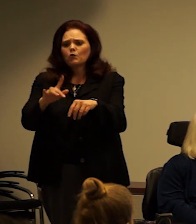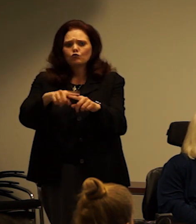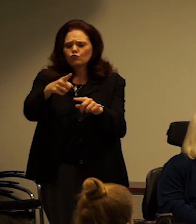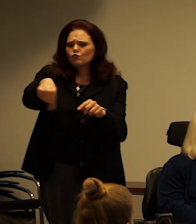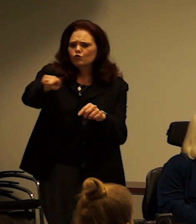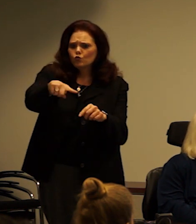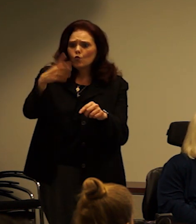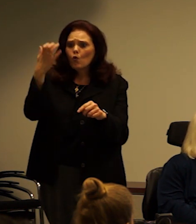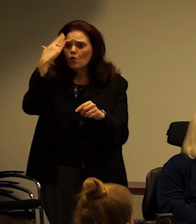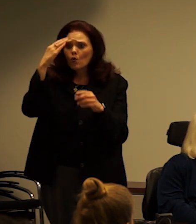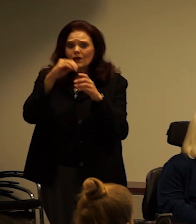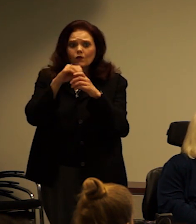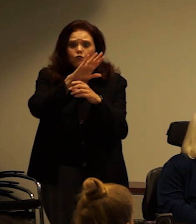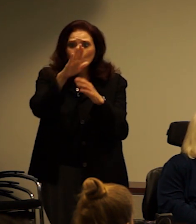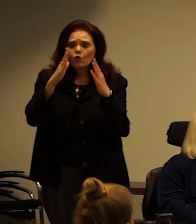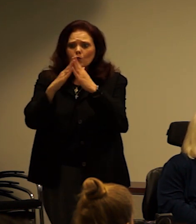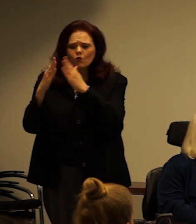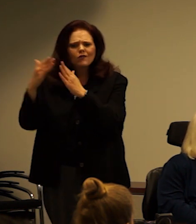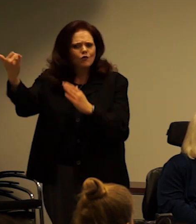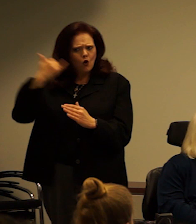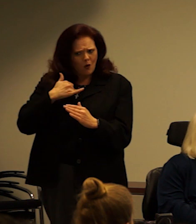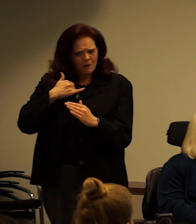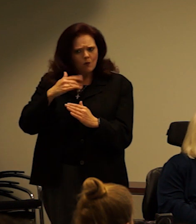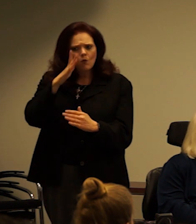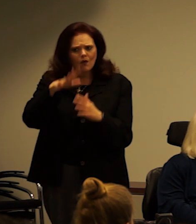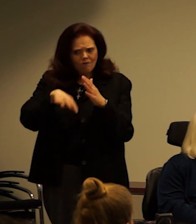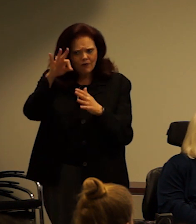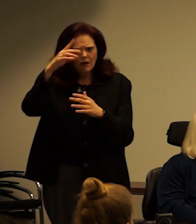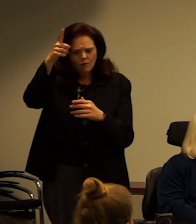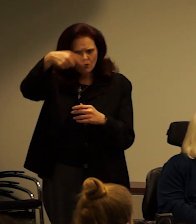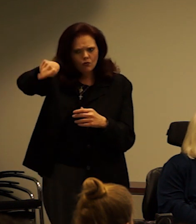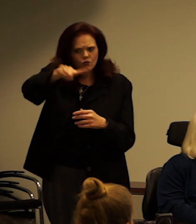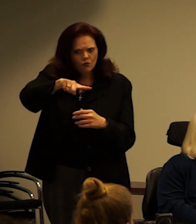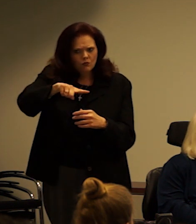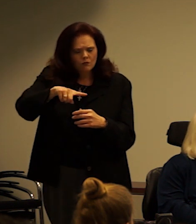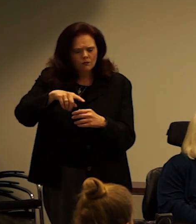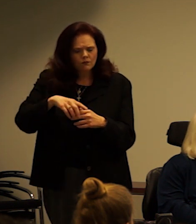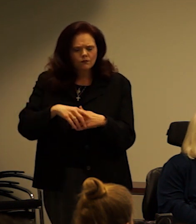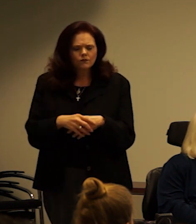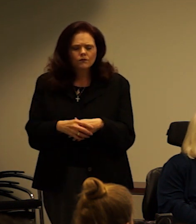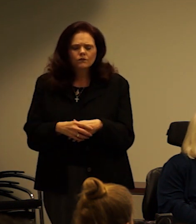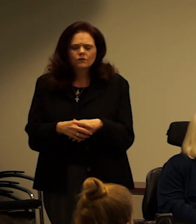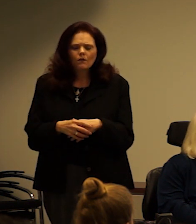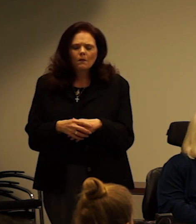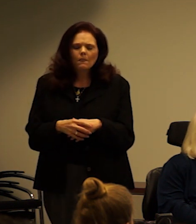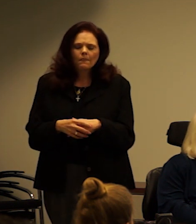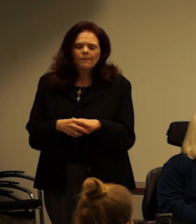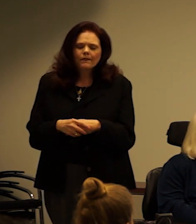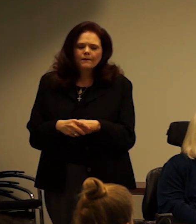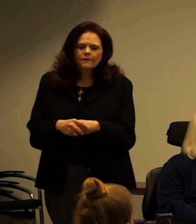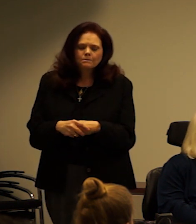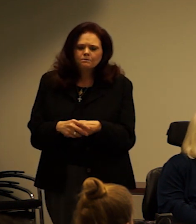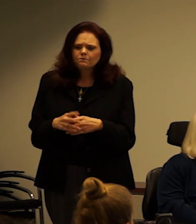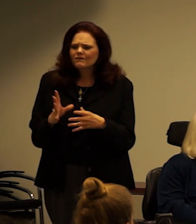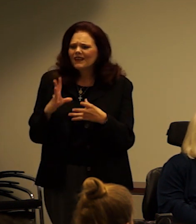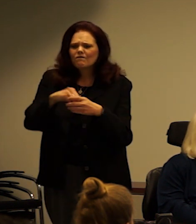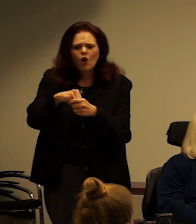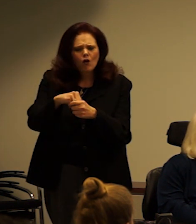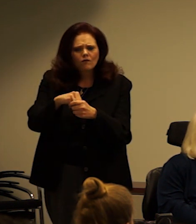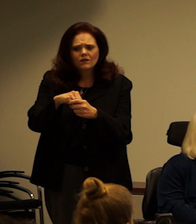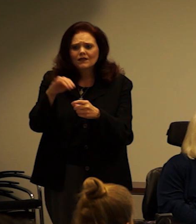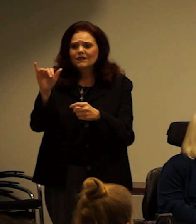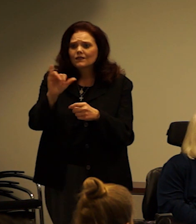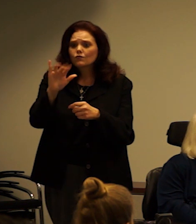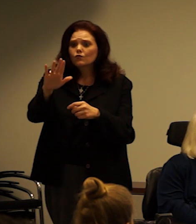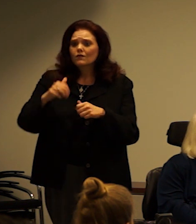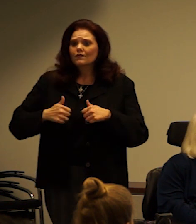your community, call us, we'll find it and let you know. Kelly and I can find it and let you know. Get involved as if your